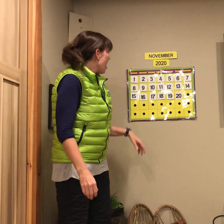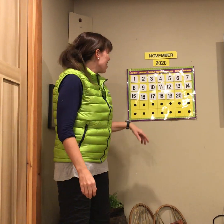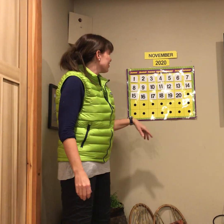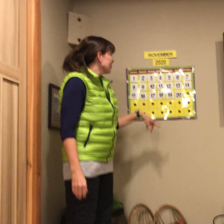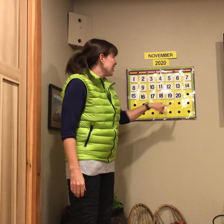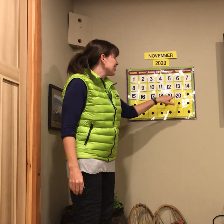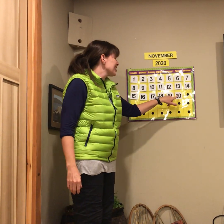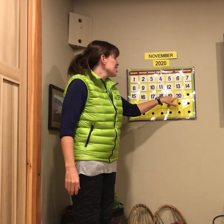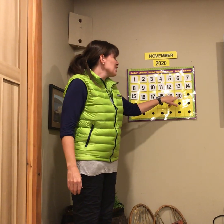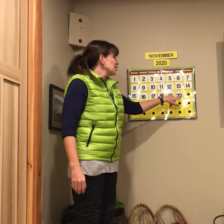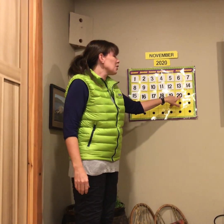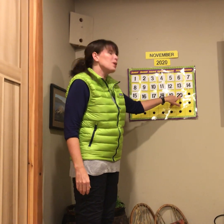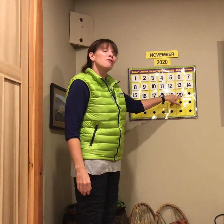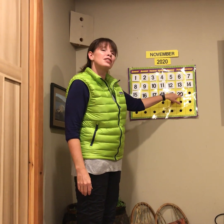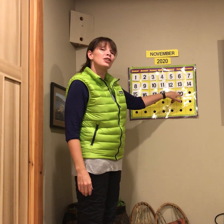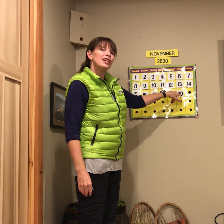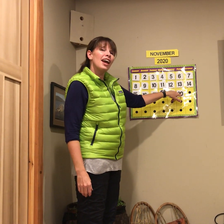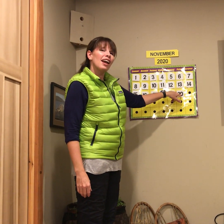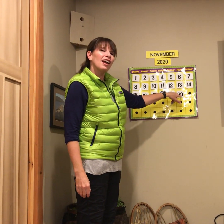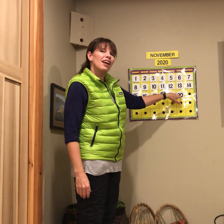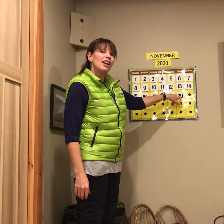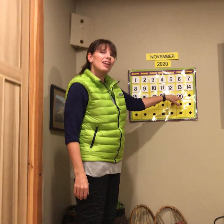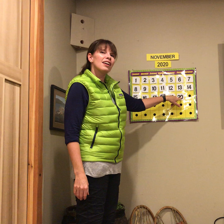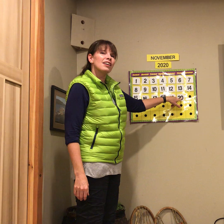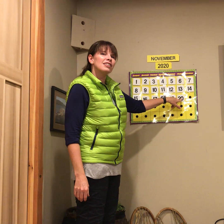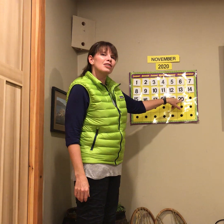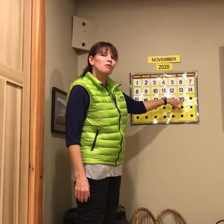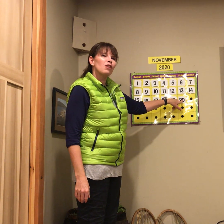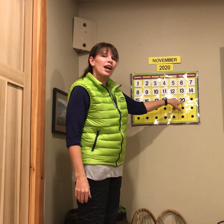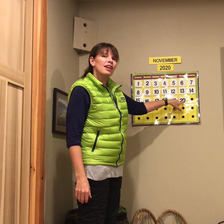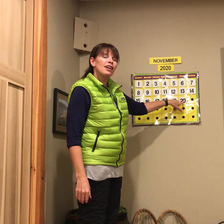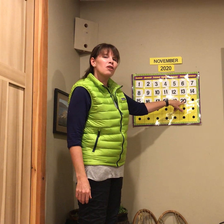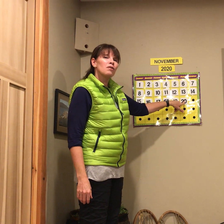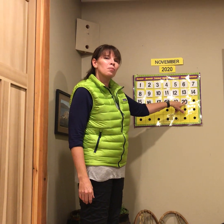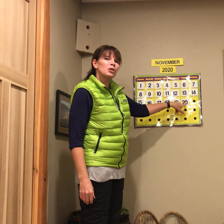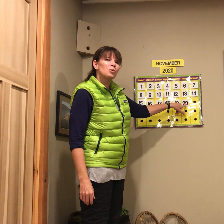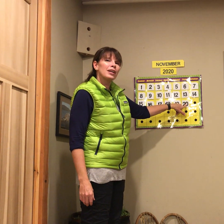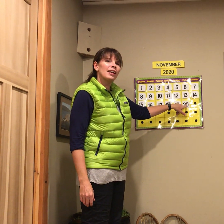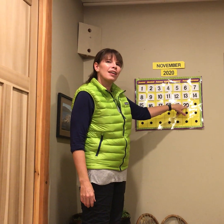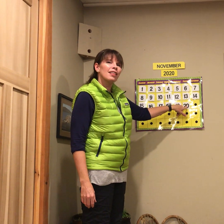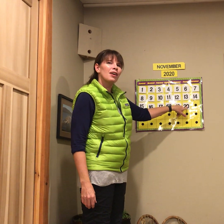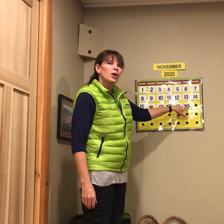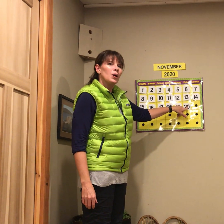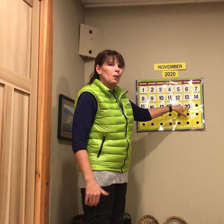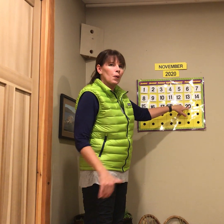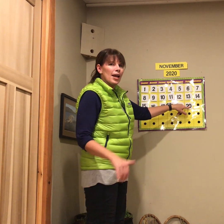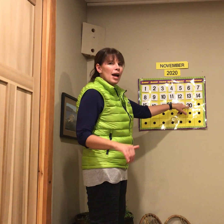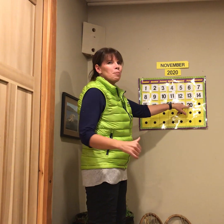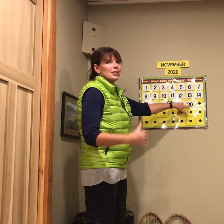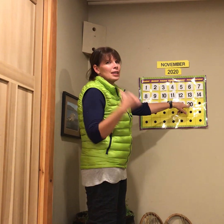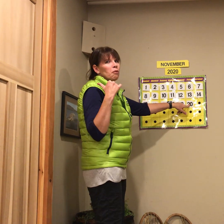Bears! All right. So if today is Friday, November 20th, what happens if we